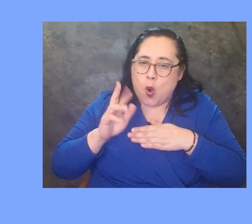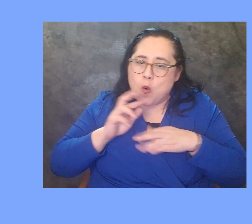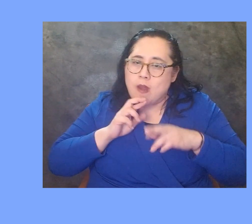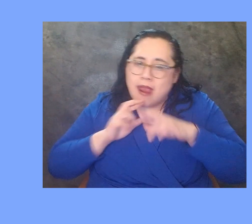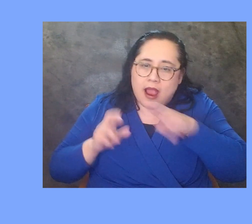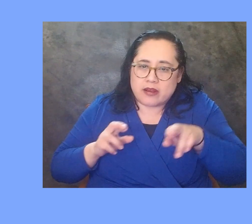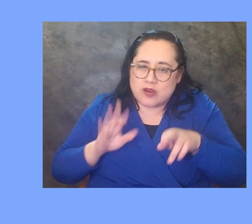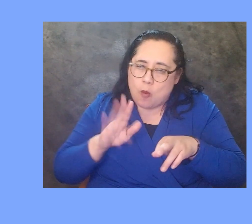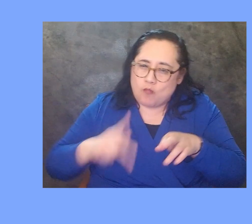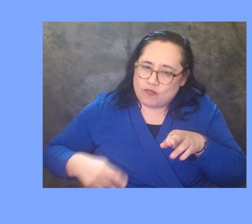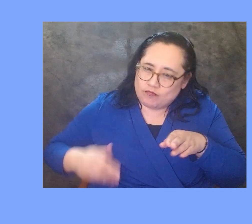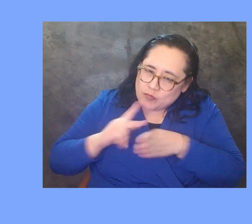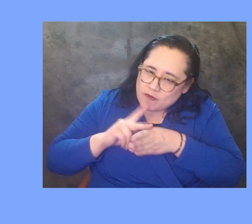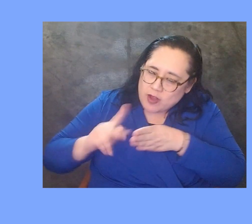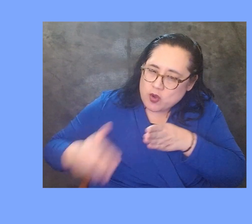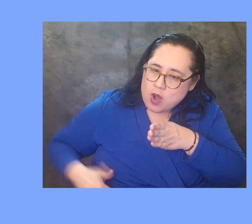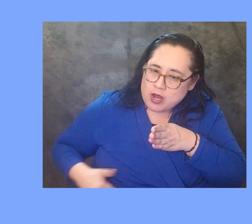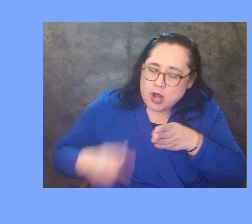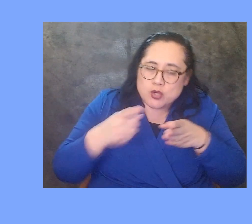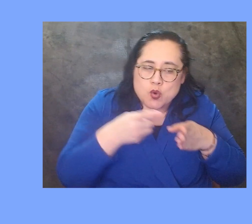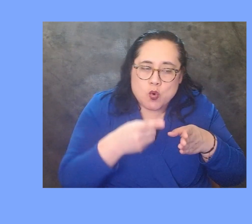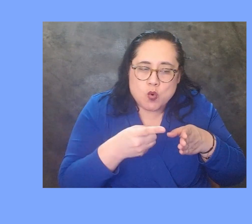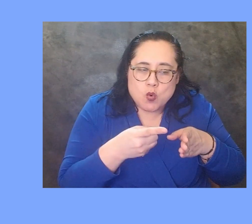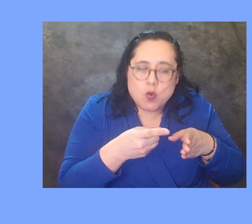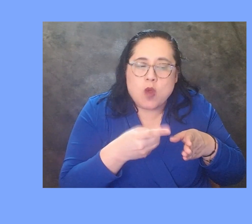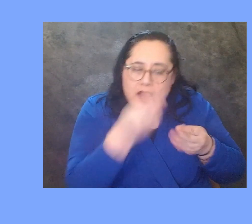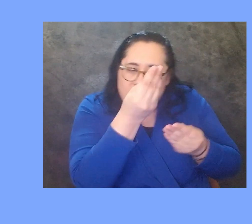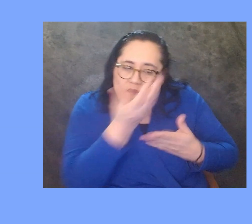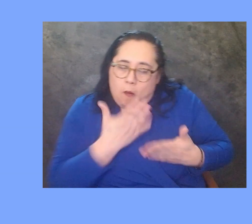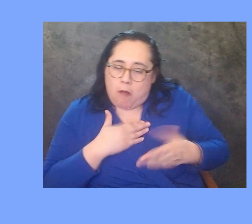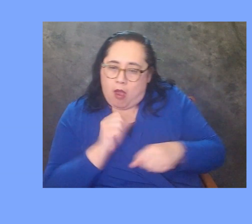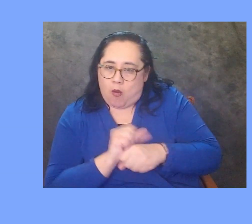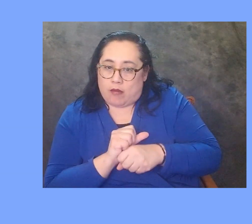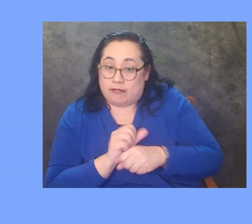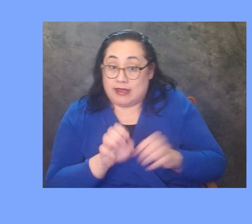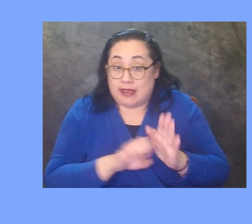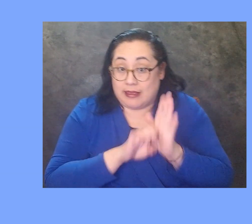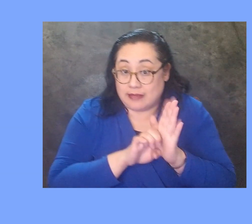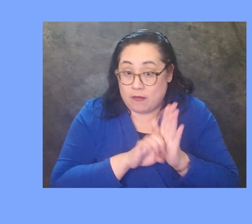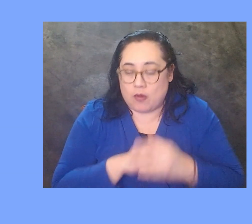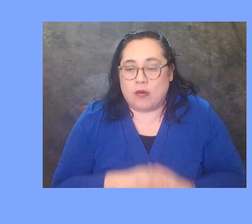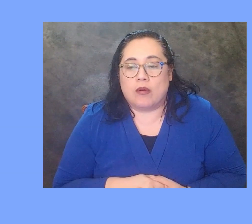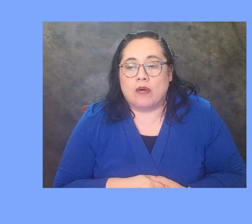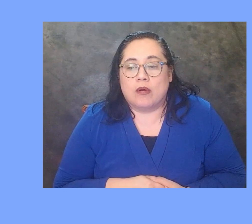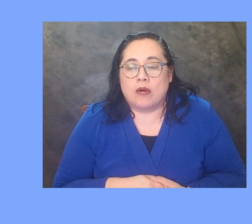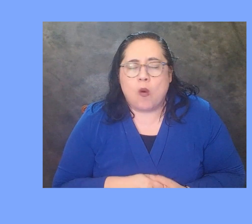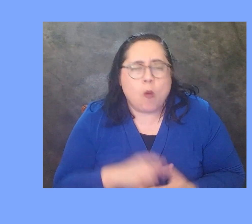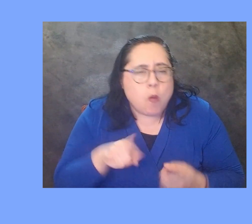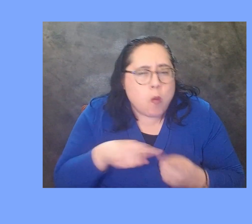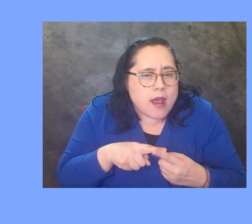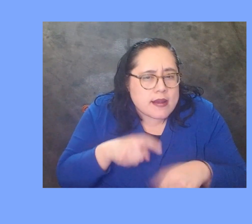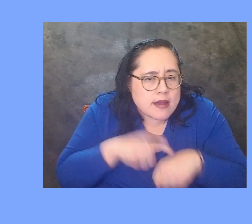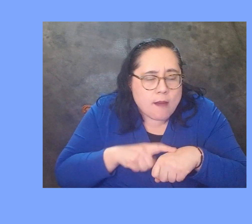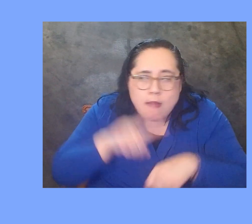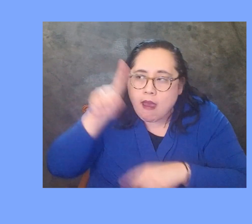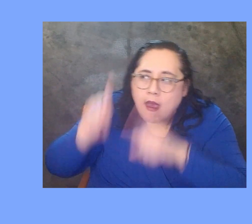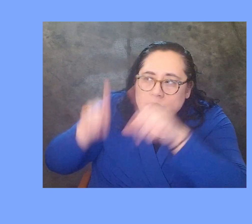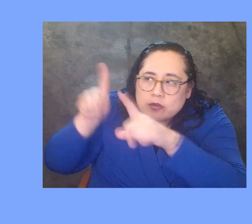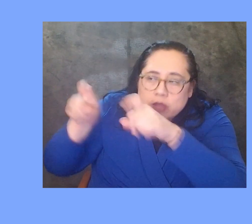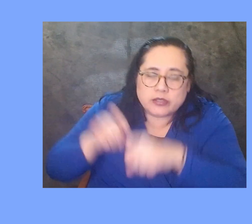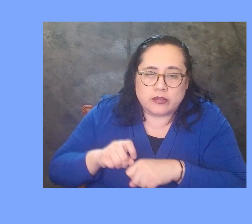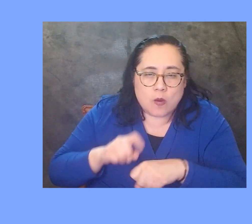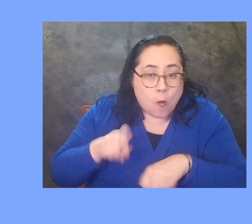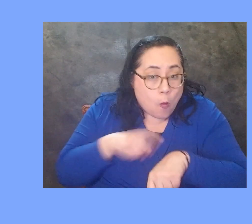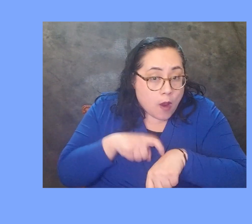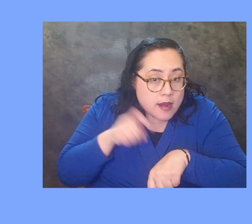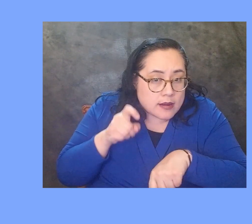instinct, your professional response and reaction to inform my work. For example, when's